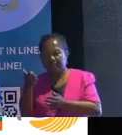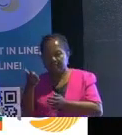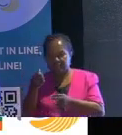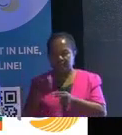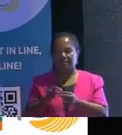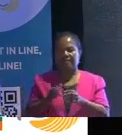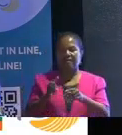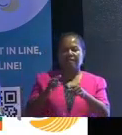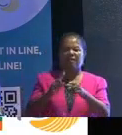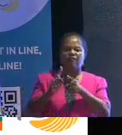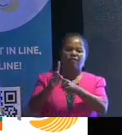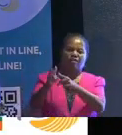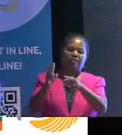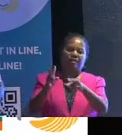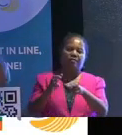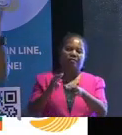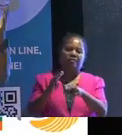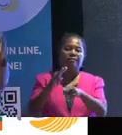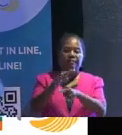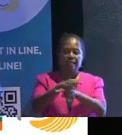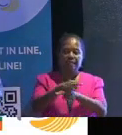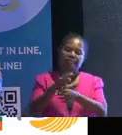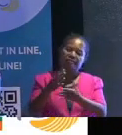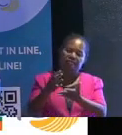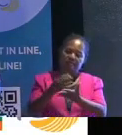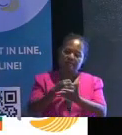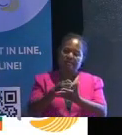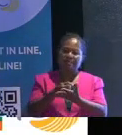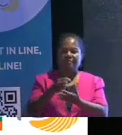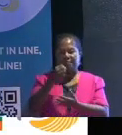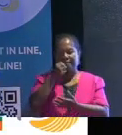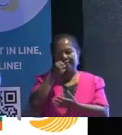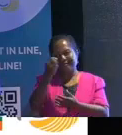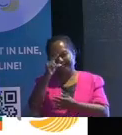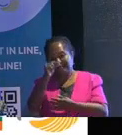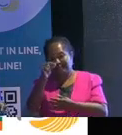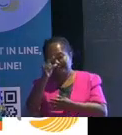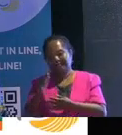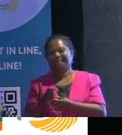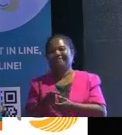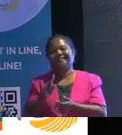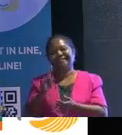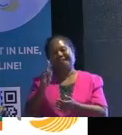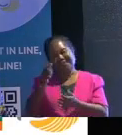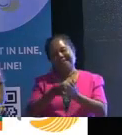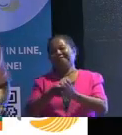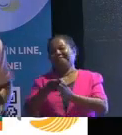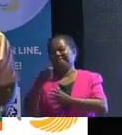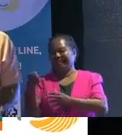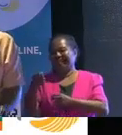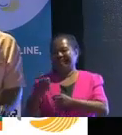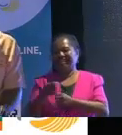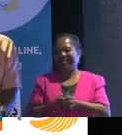following month. So you go and get some dinner and wait. Following month, you back that.